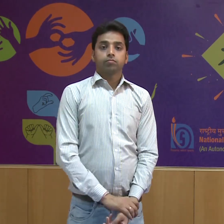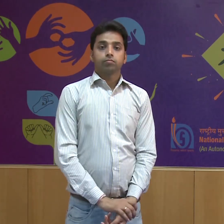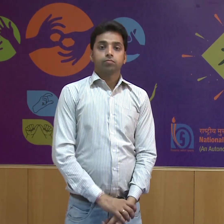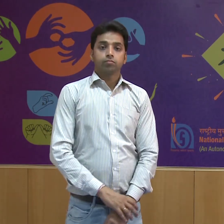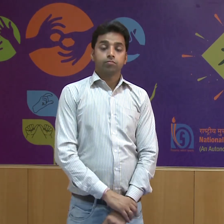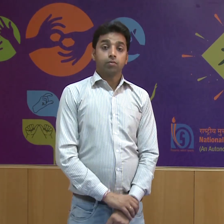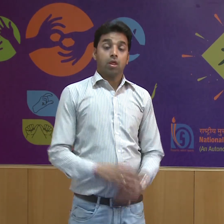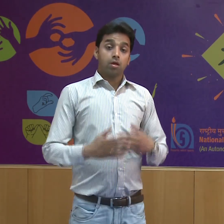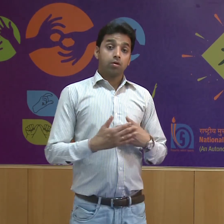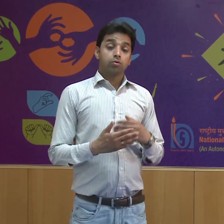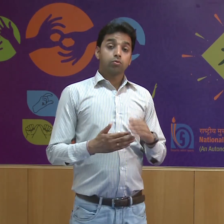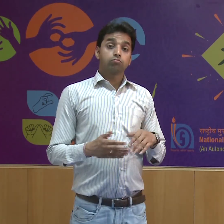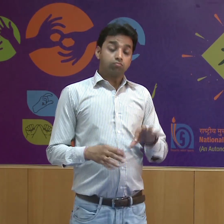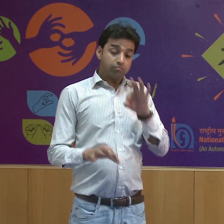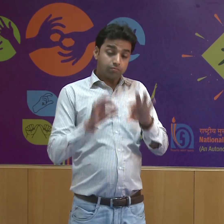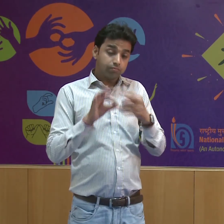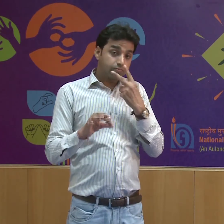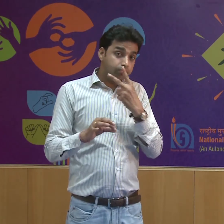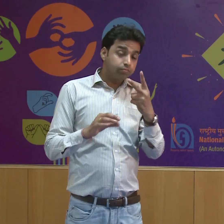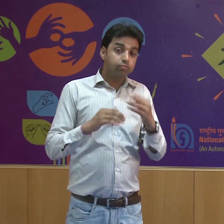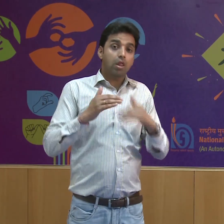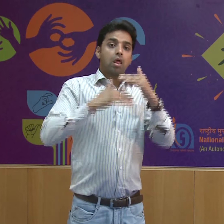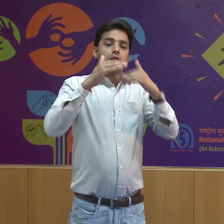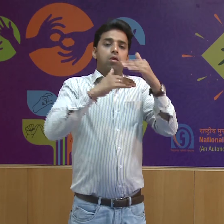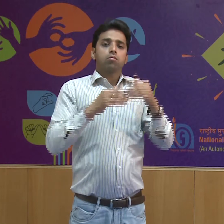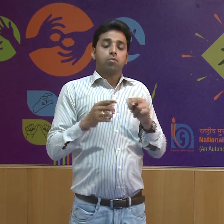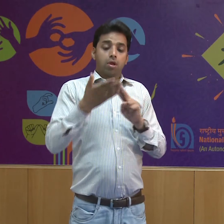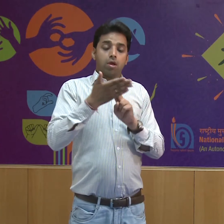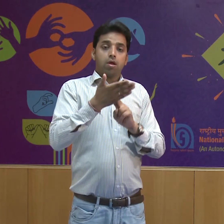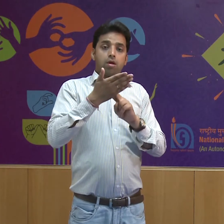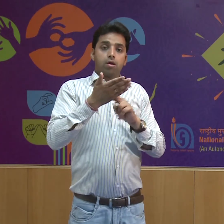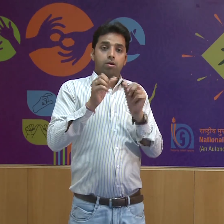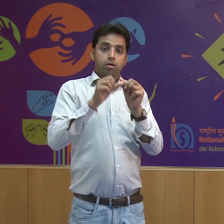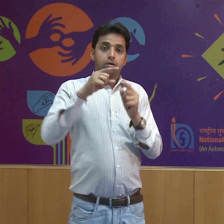To achieve this aim, the National Literacy Mission was started.